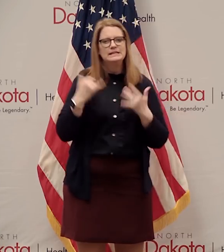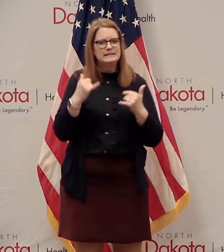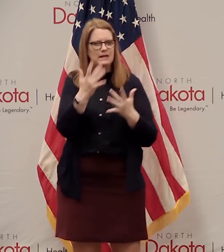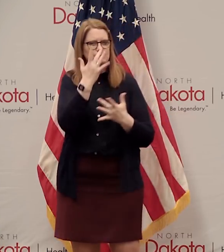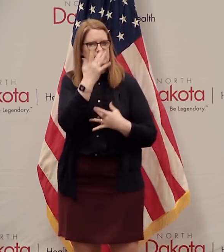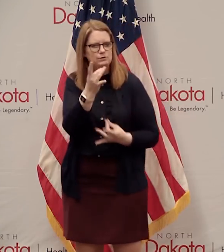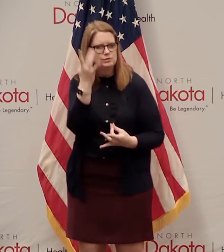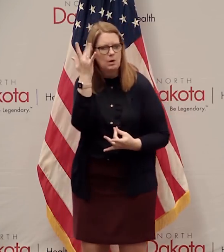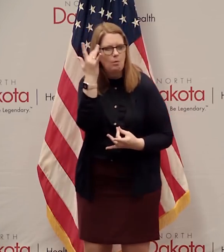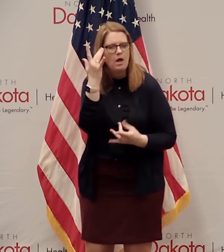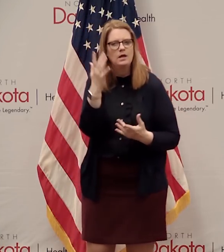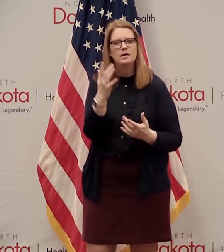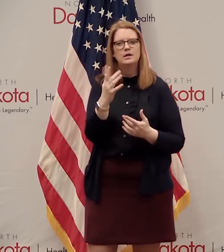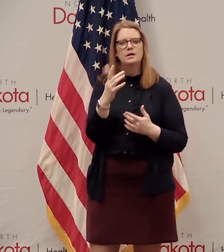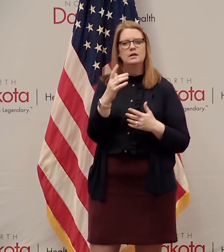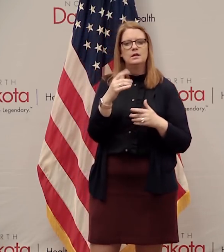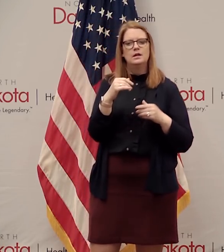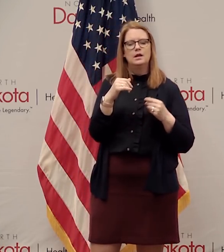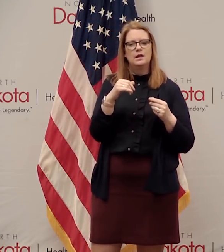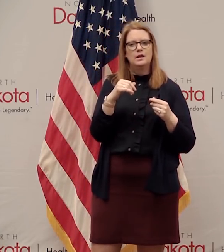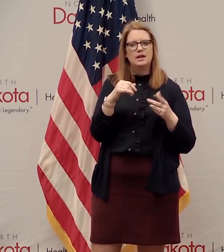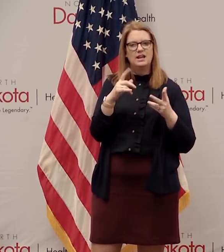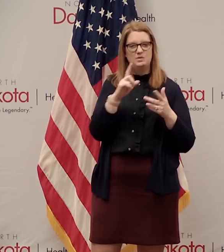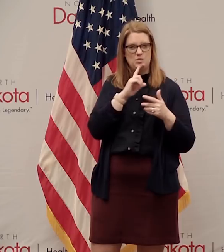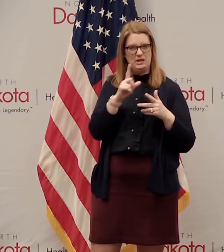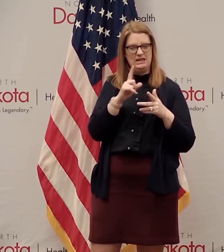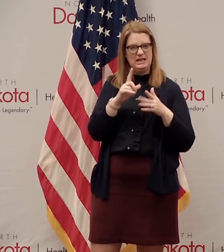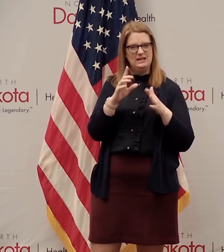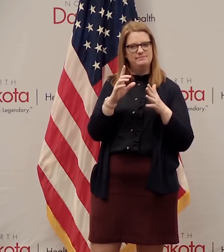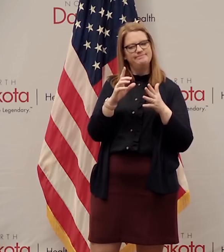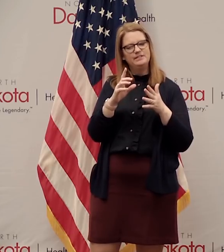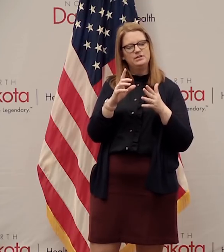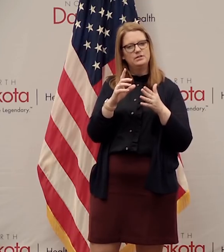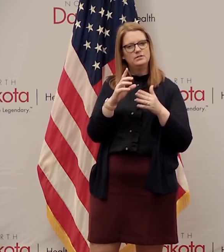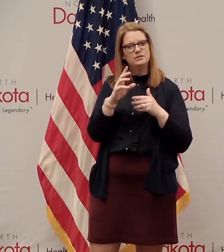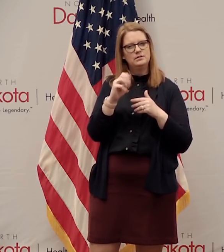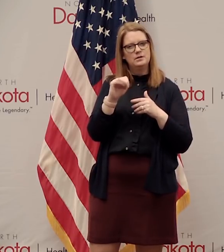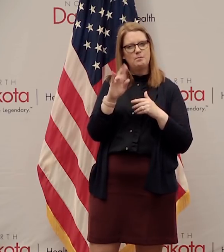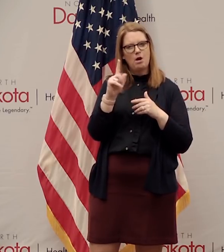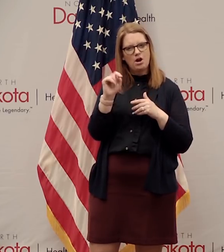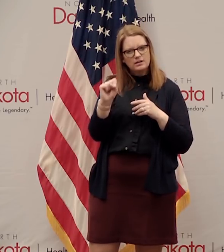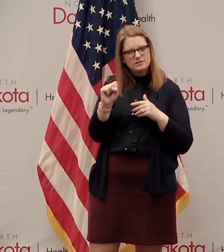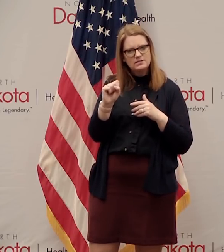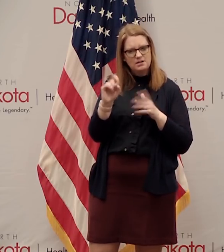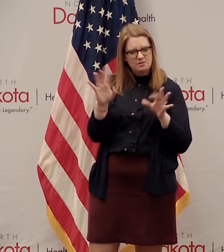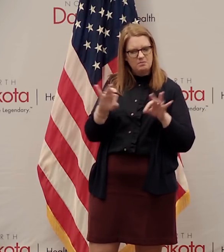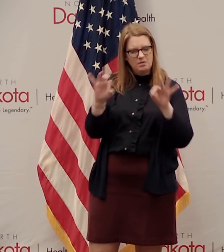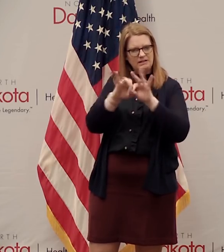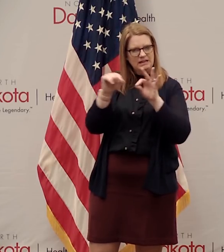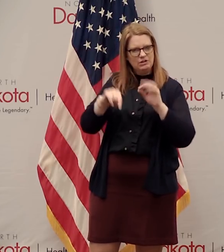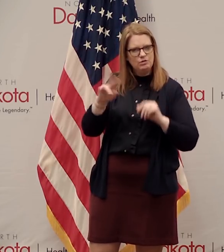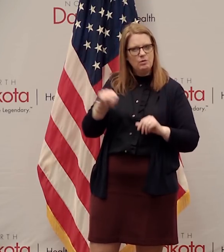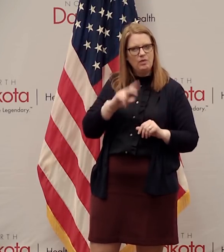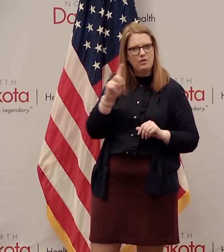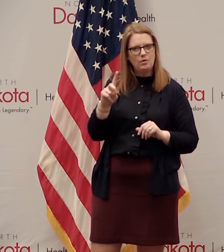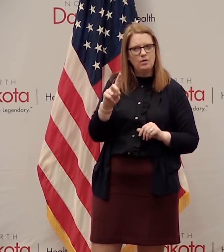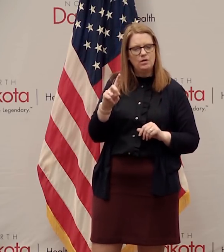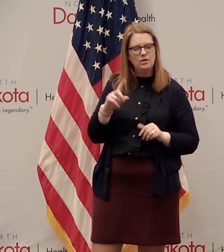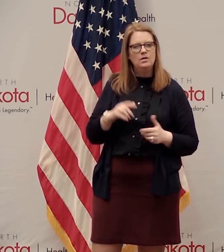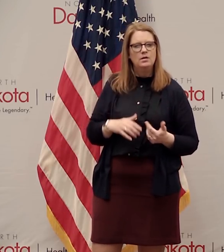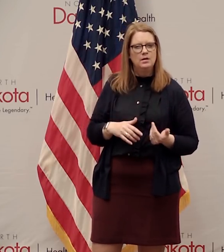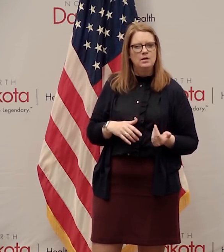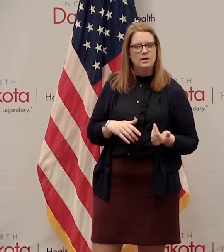because in markets that matter to North Dakotans made history today. There was some